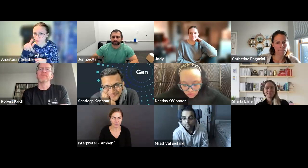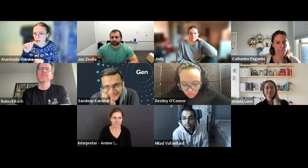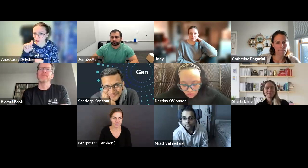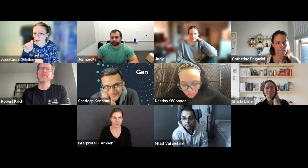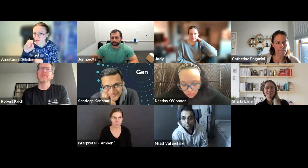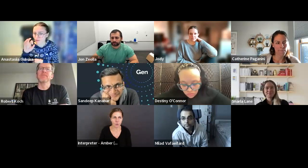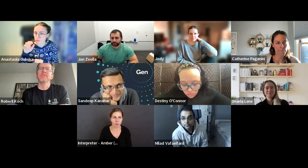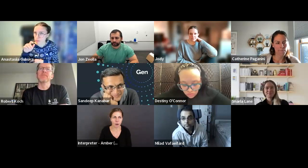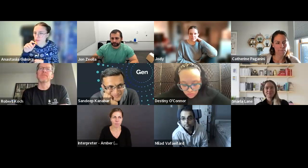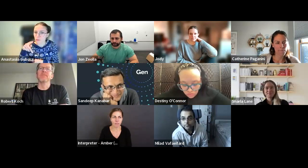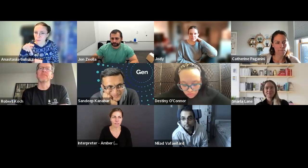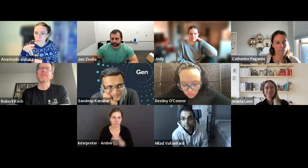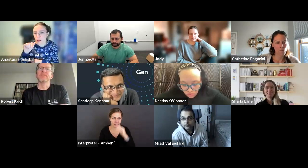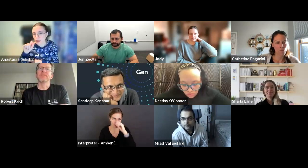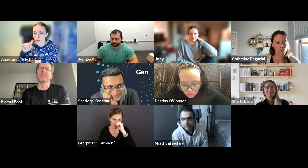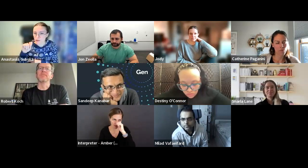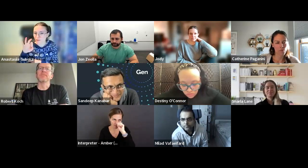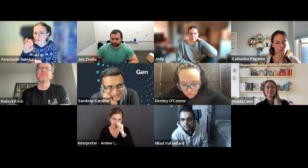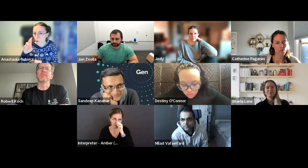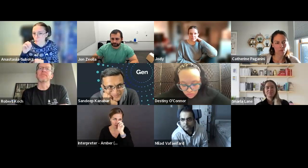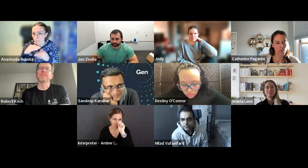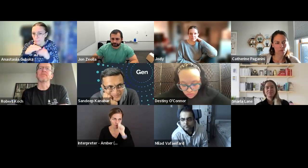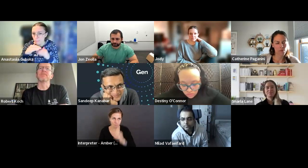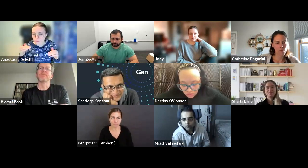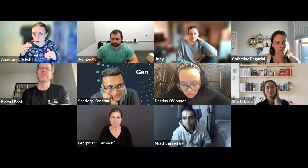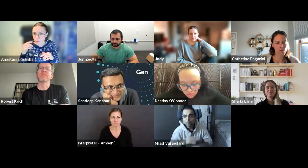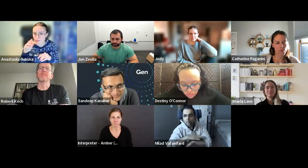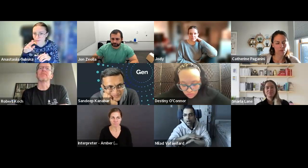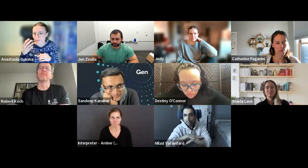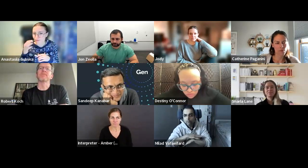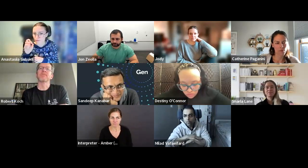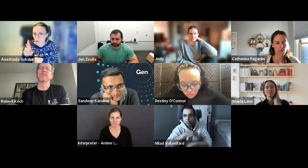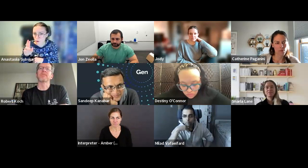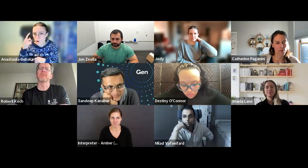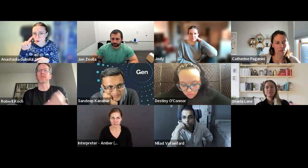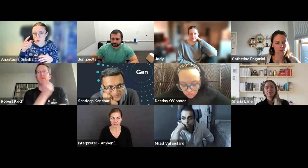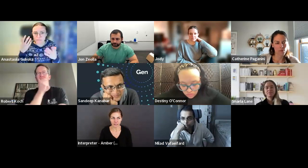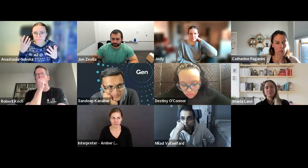I was thinking that we're probably going to need a platform